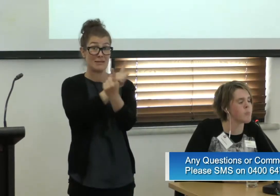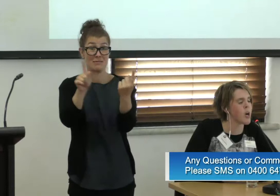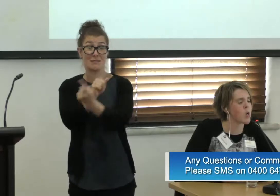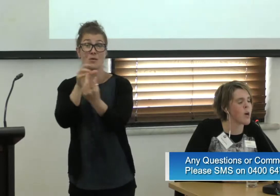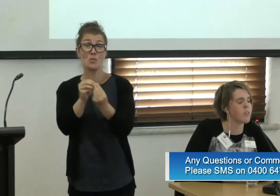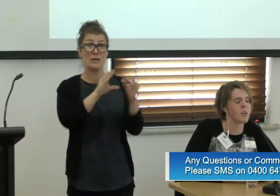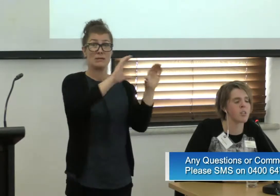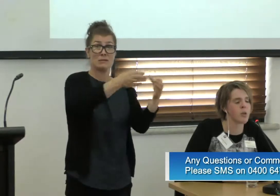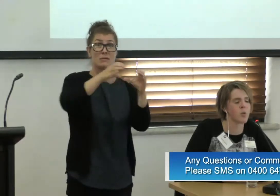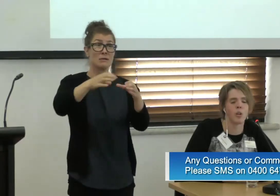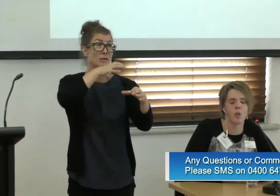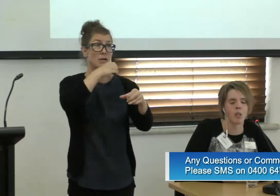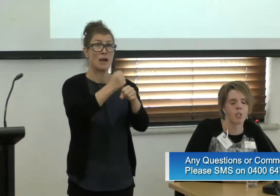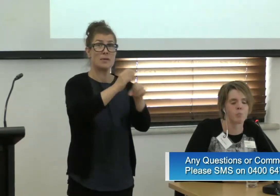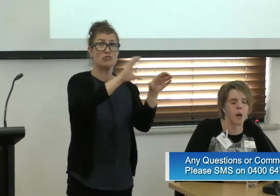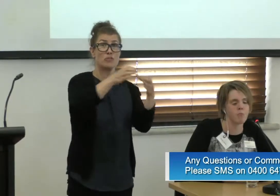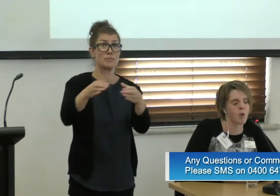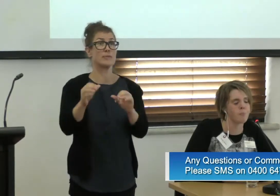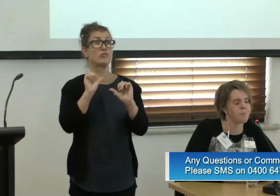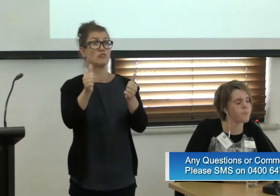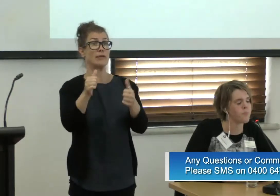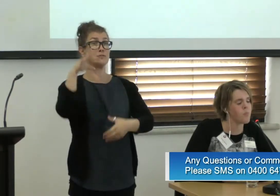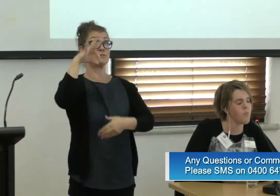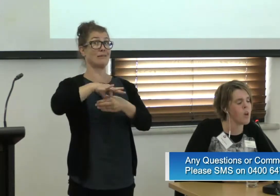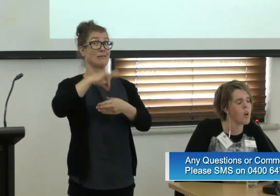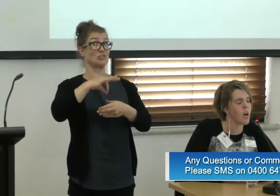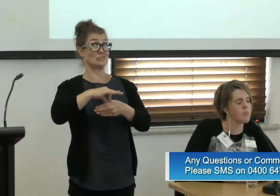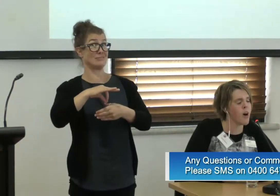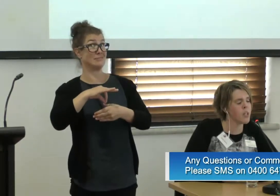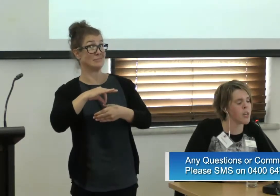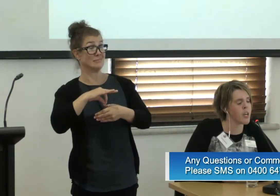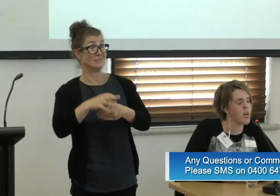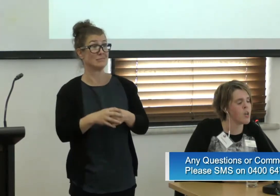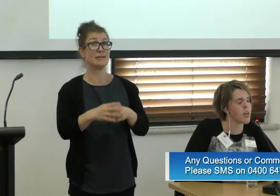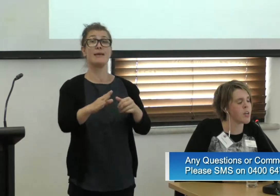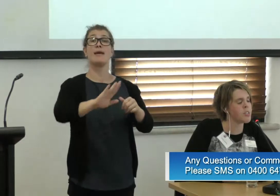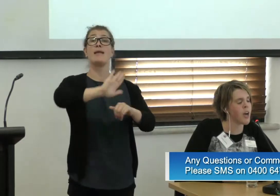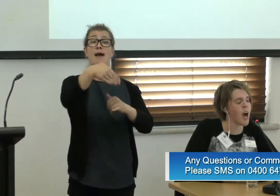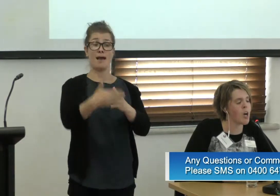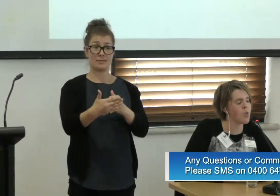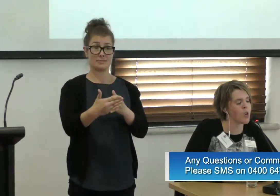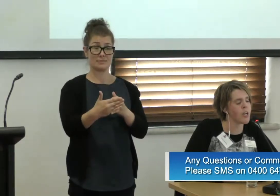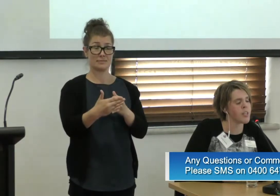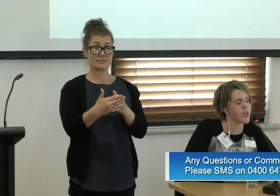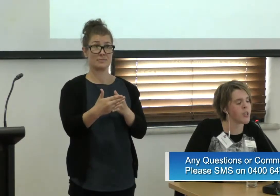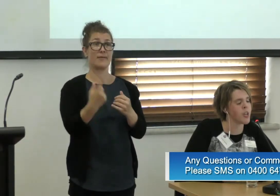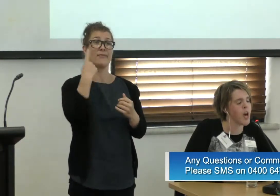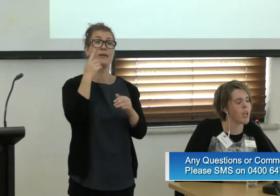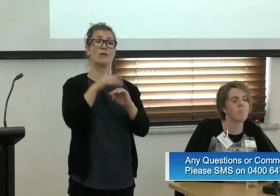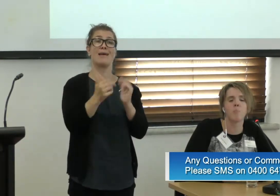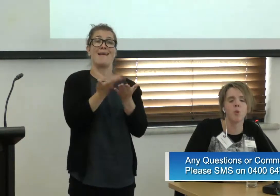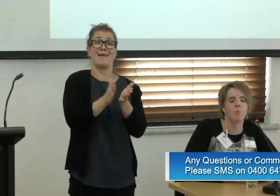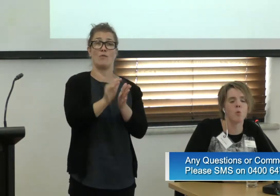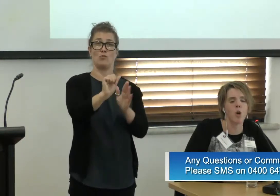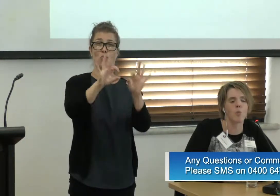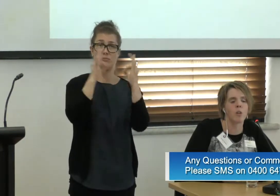would be a great thing to include in your election platform. And finally, you can consider how your organisation and the